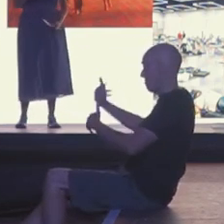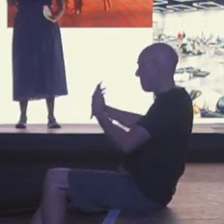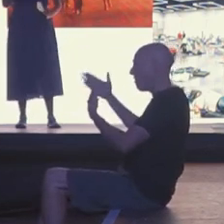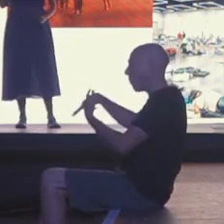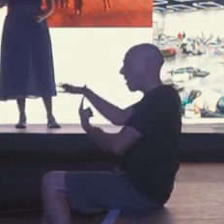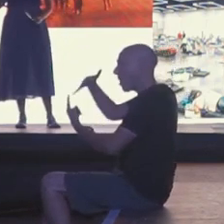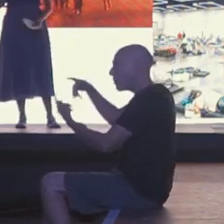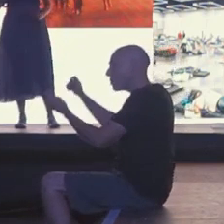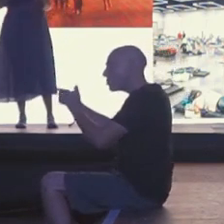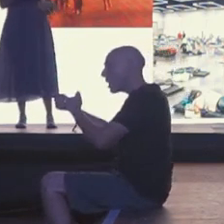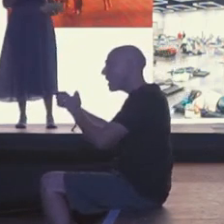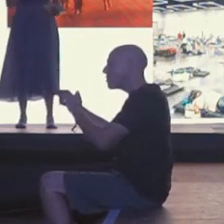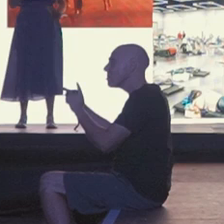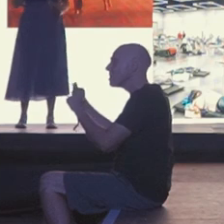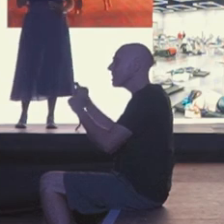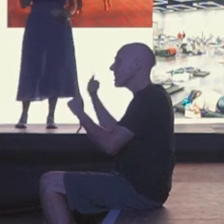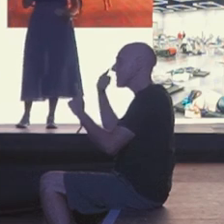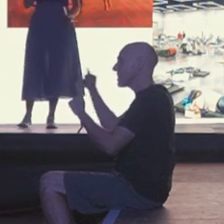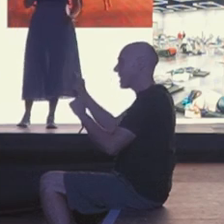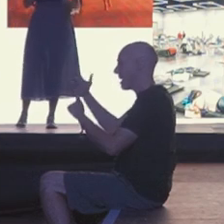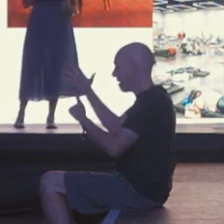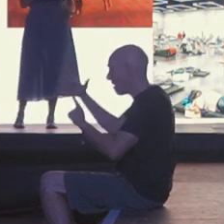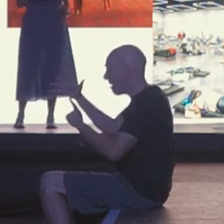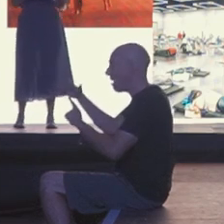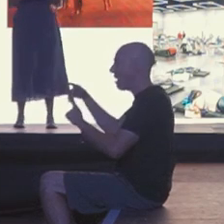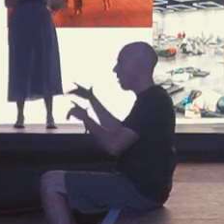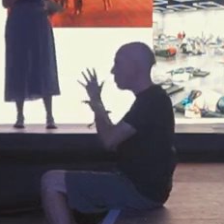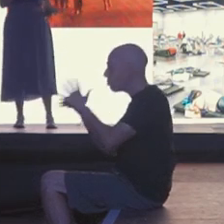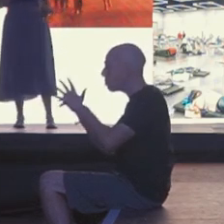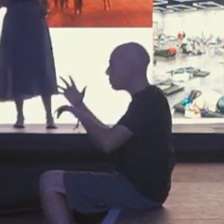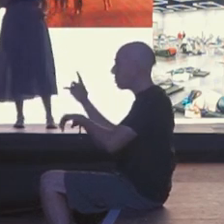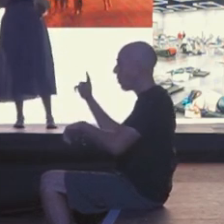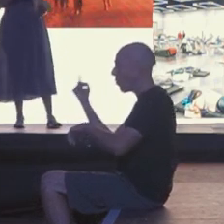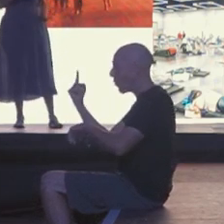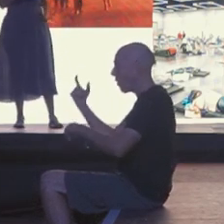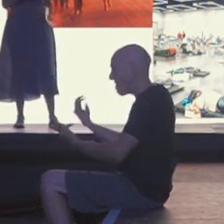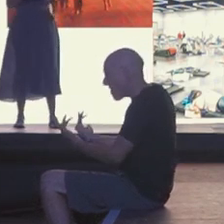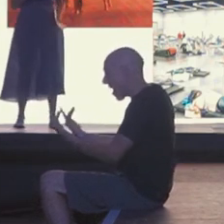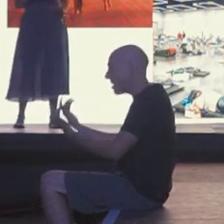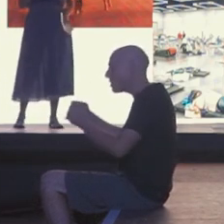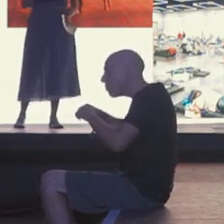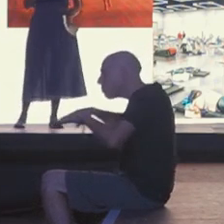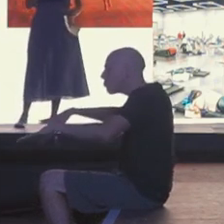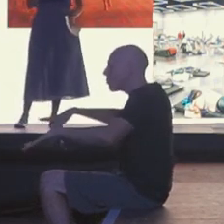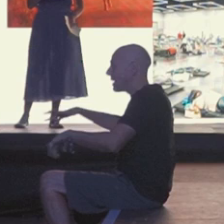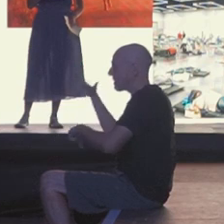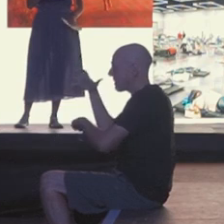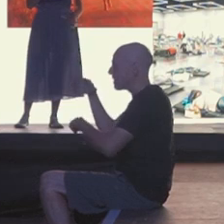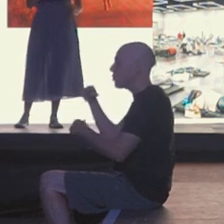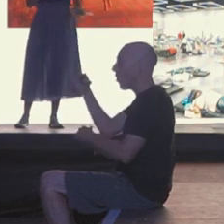have seen mass floodings around Europe and China and raging wildfires and heat waves in North